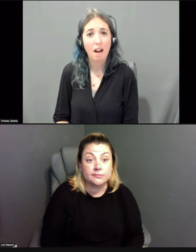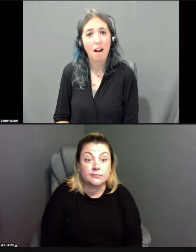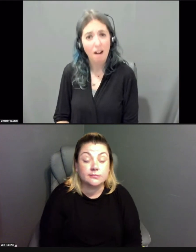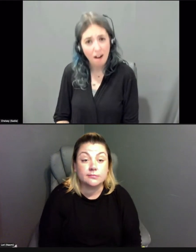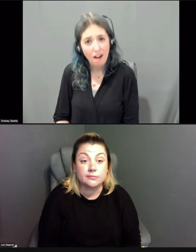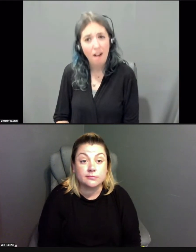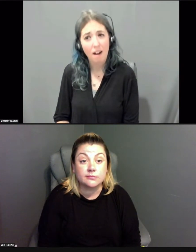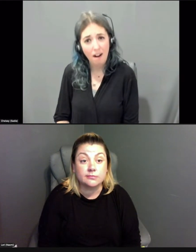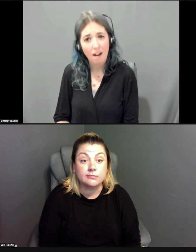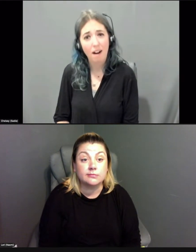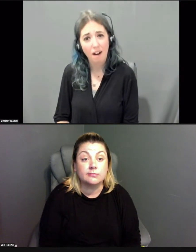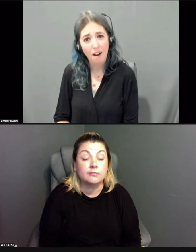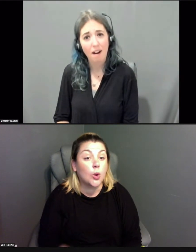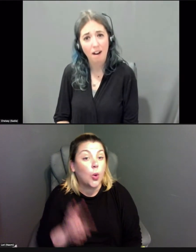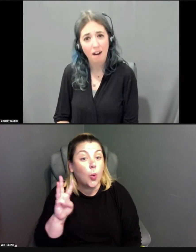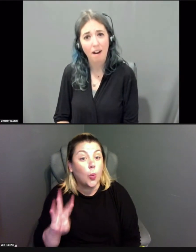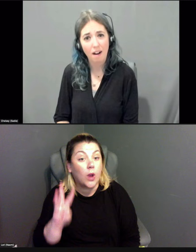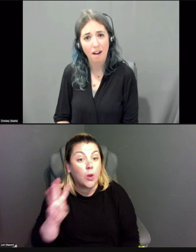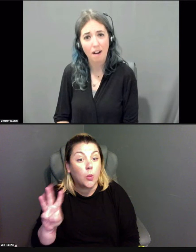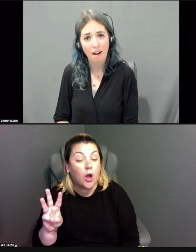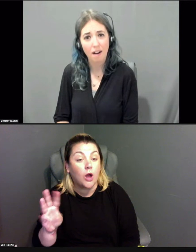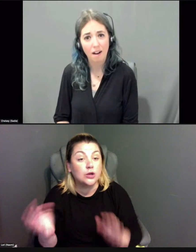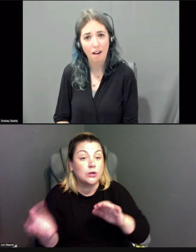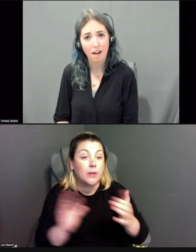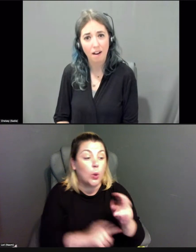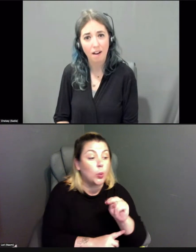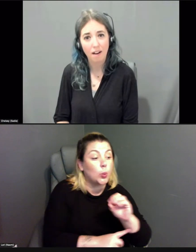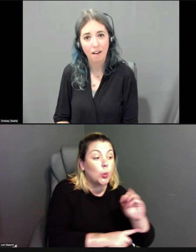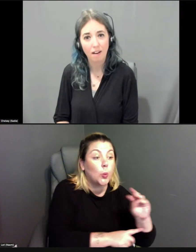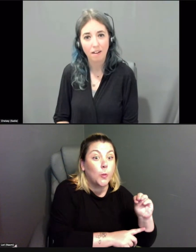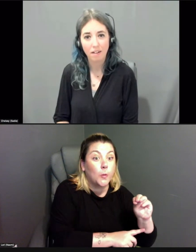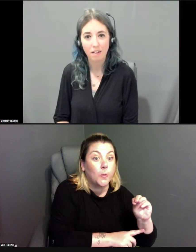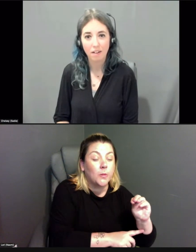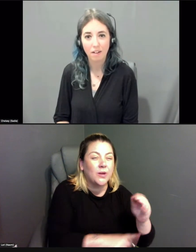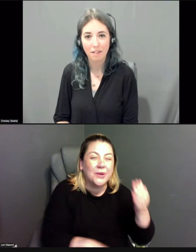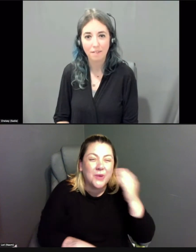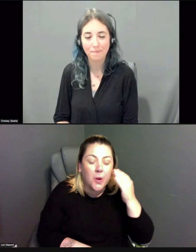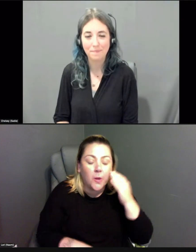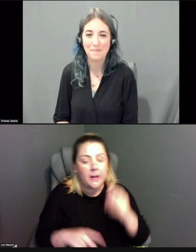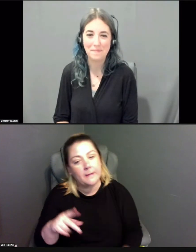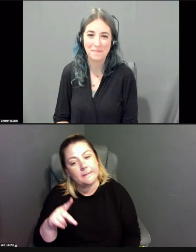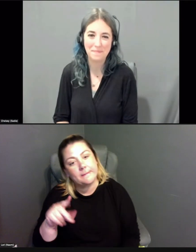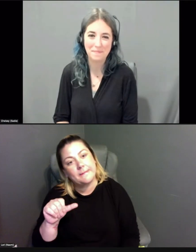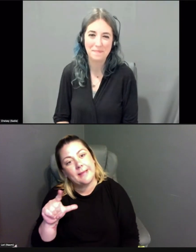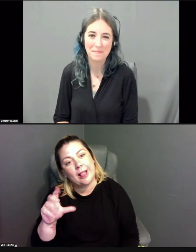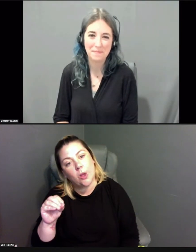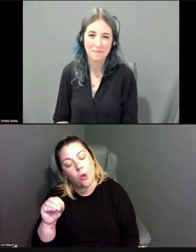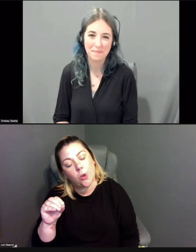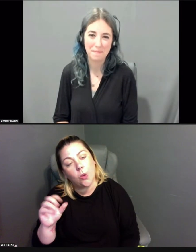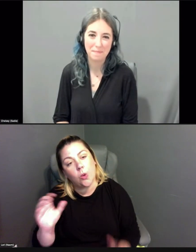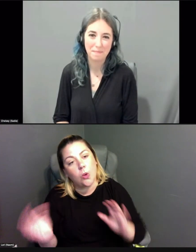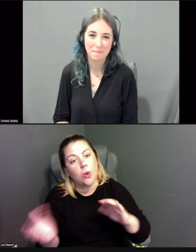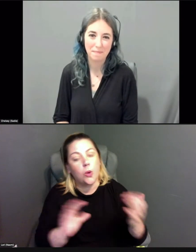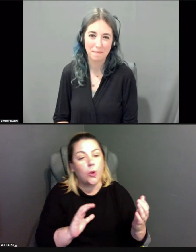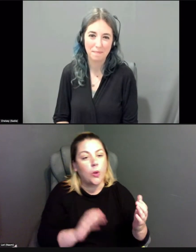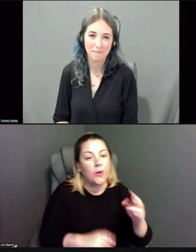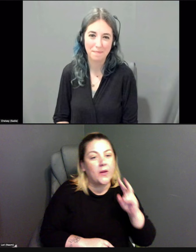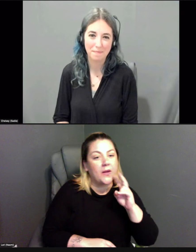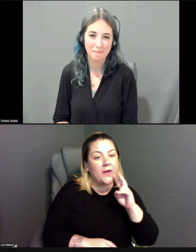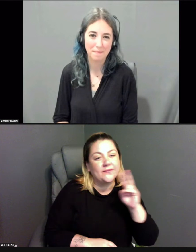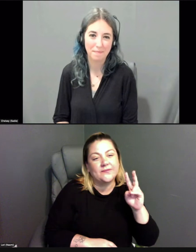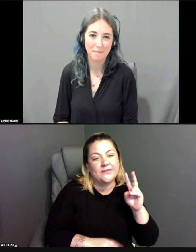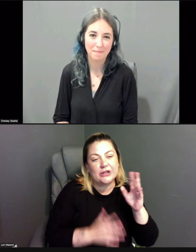yes. Right? Weight Watchers versus Noom. I don't know. Like so many, paleo versus vegetarian.